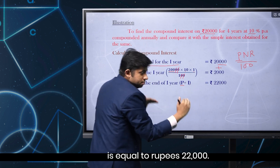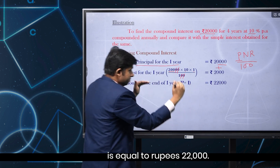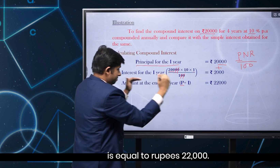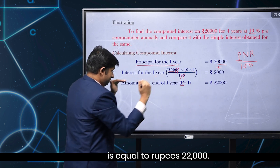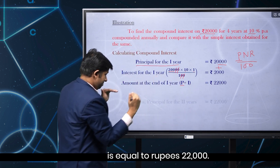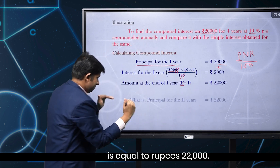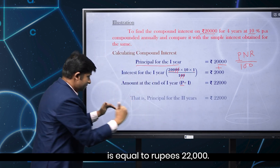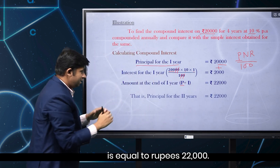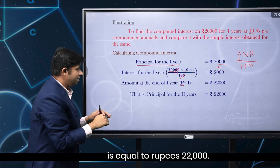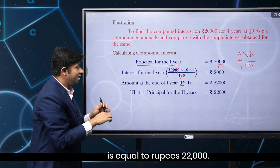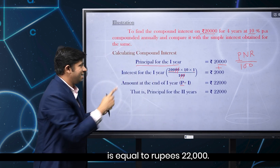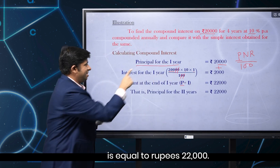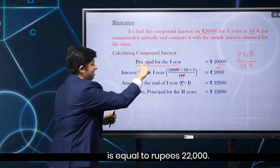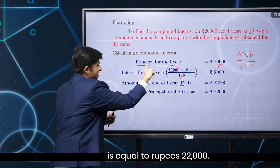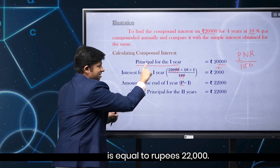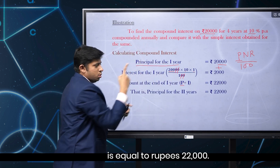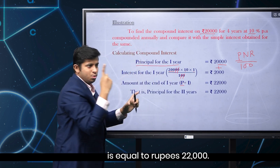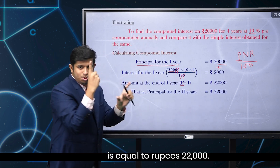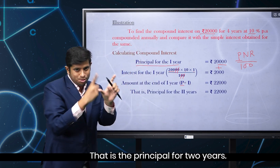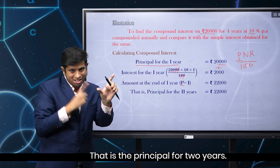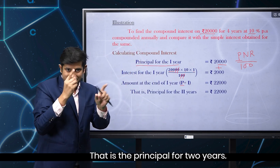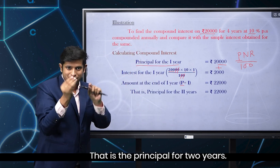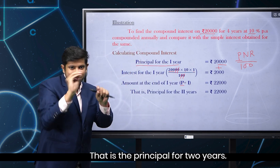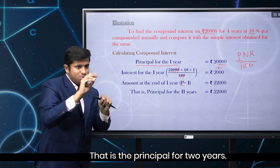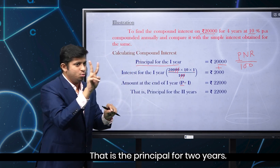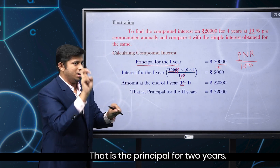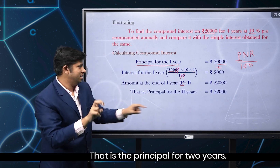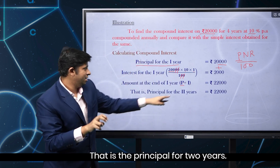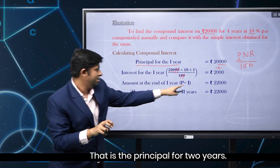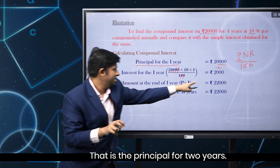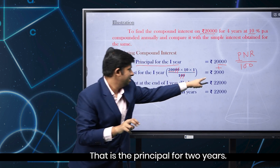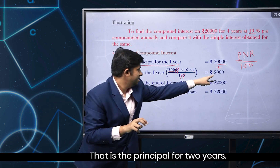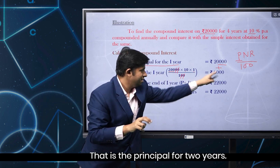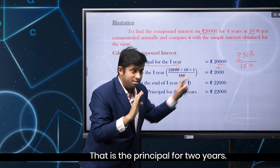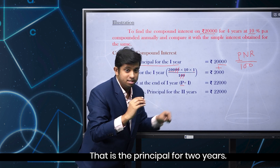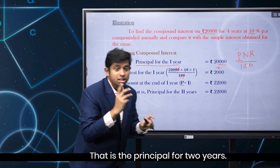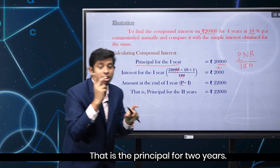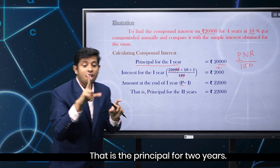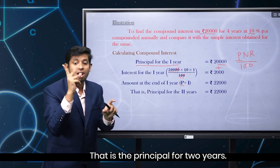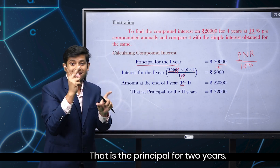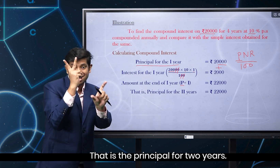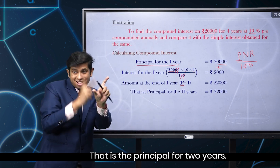to rupees 22,000. That is the principal for 2 years.